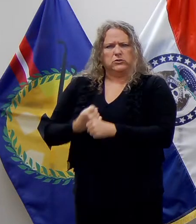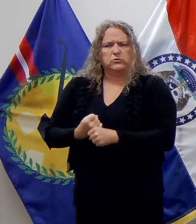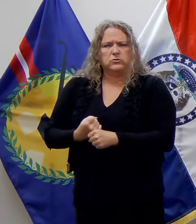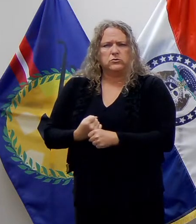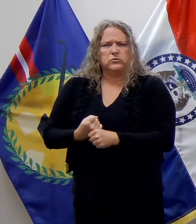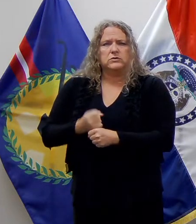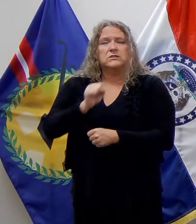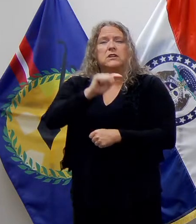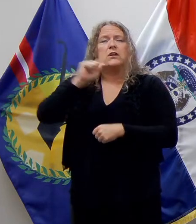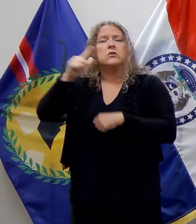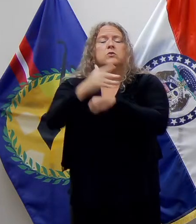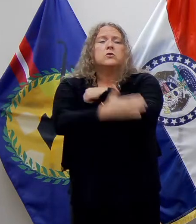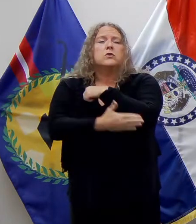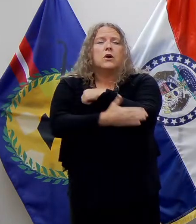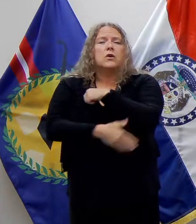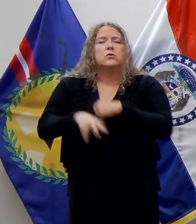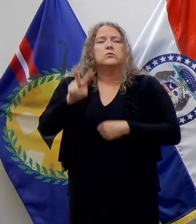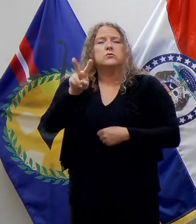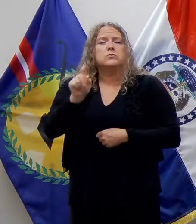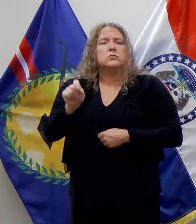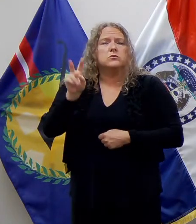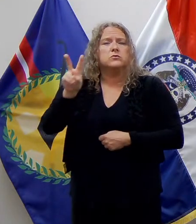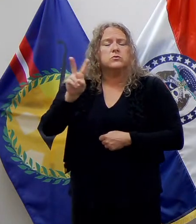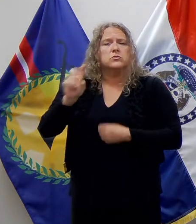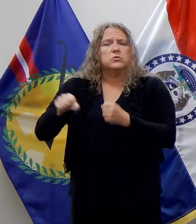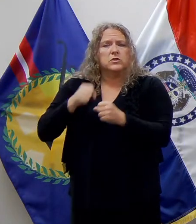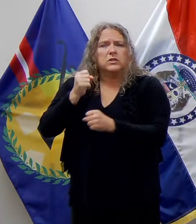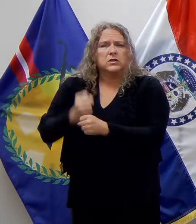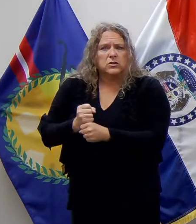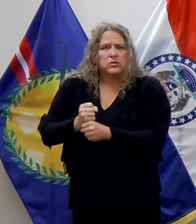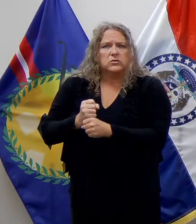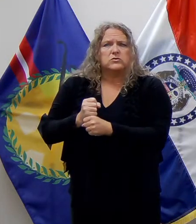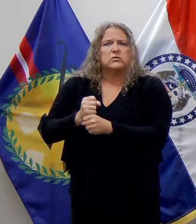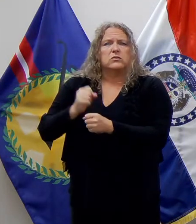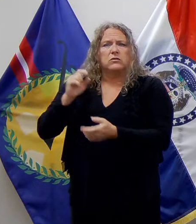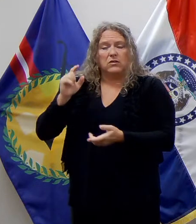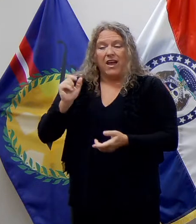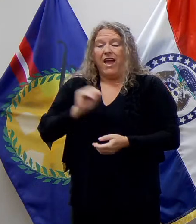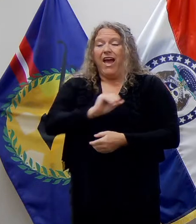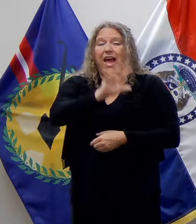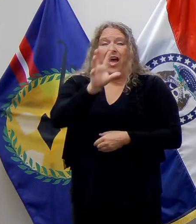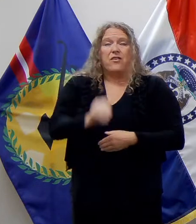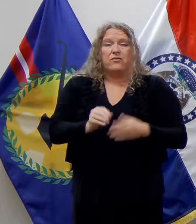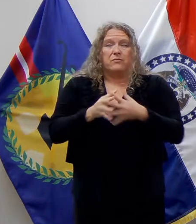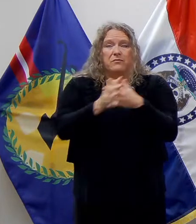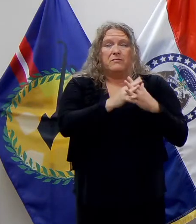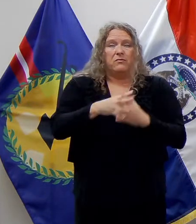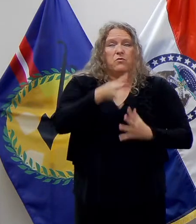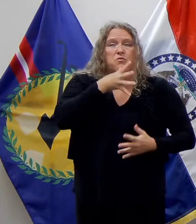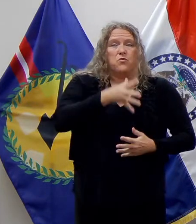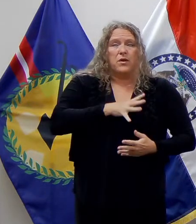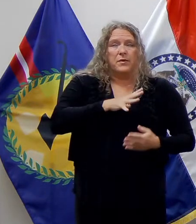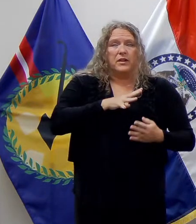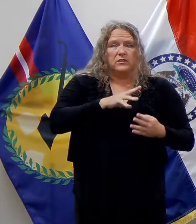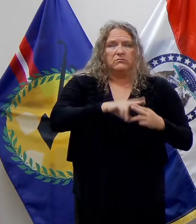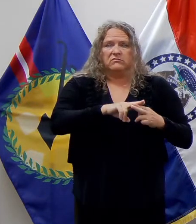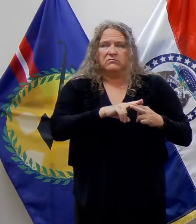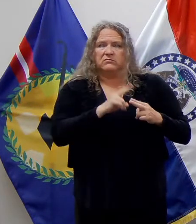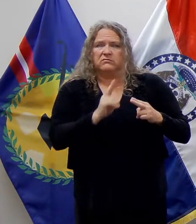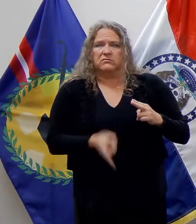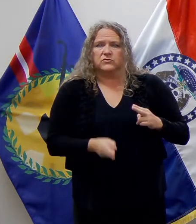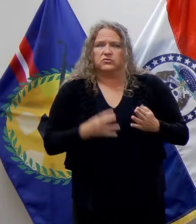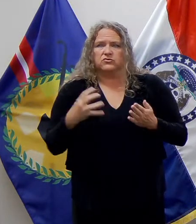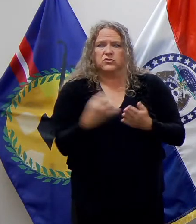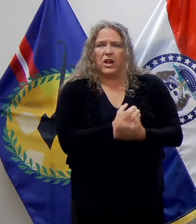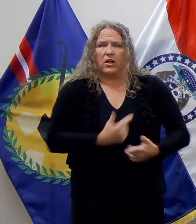years. For African American women, the life expectancy declined by nearly 4 years, and African American